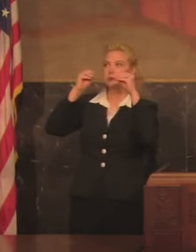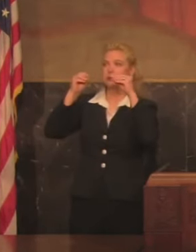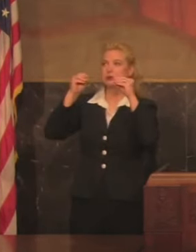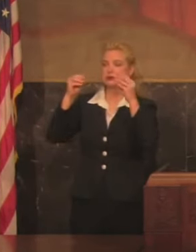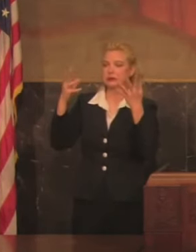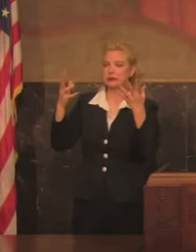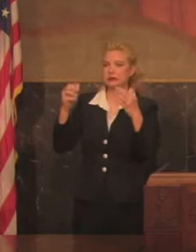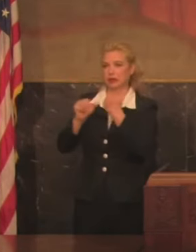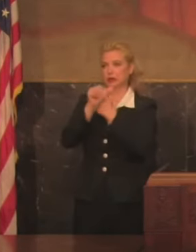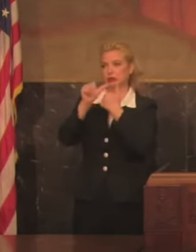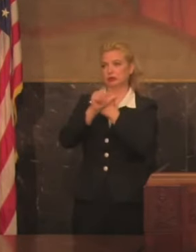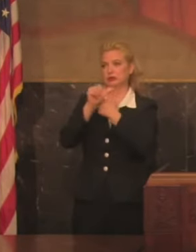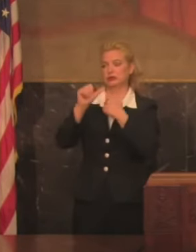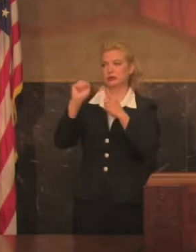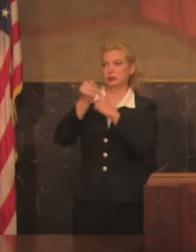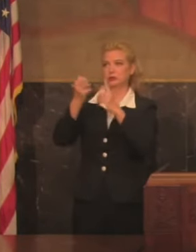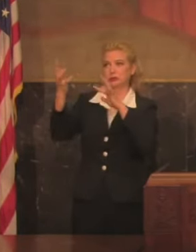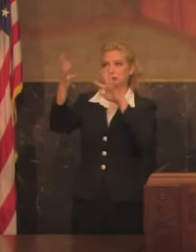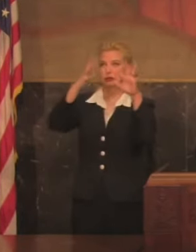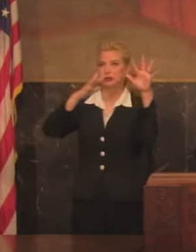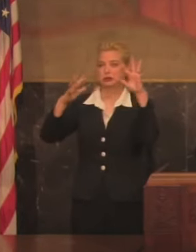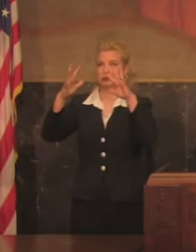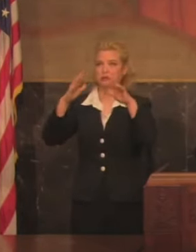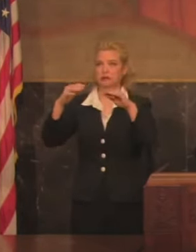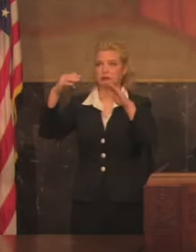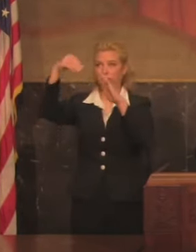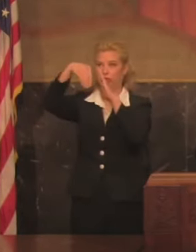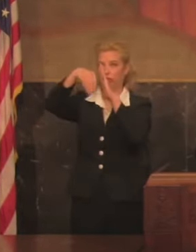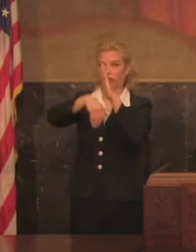conditions. This is a problem that